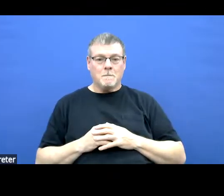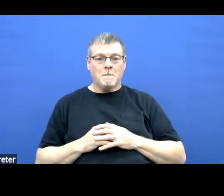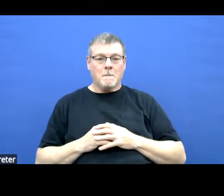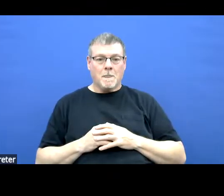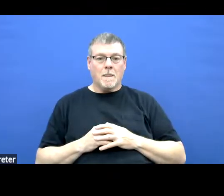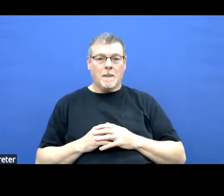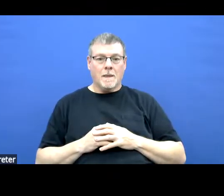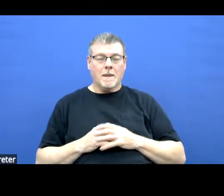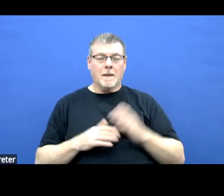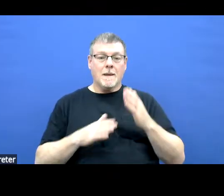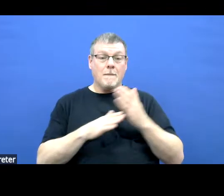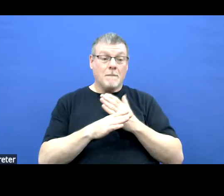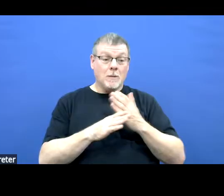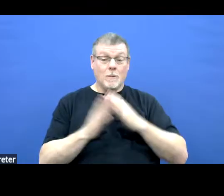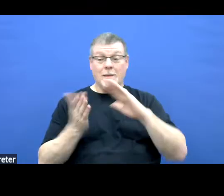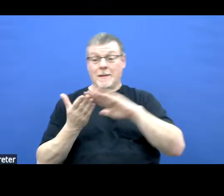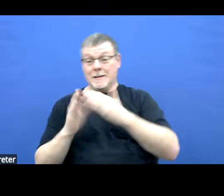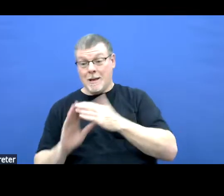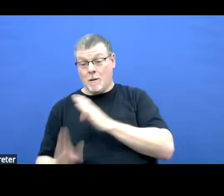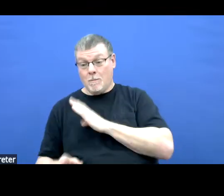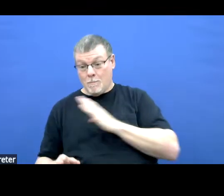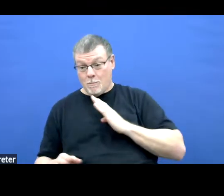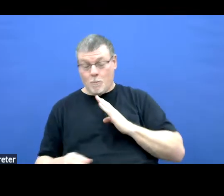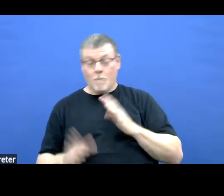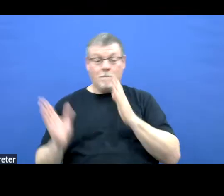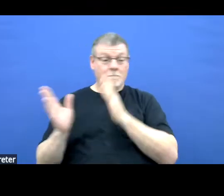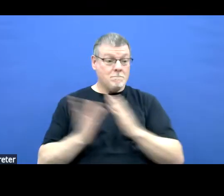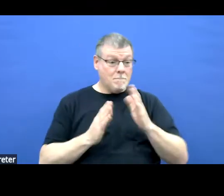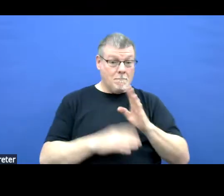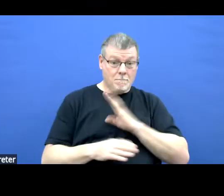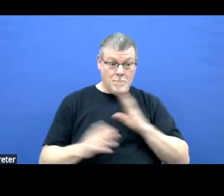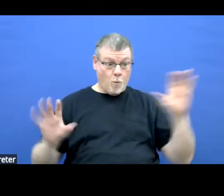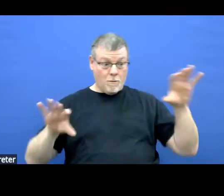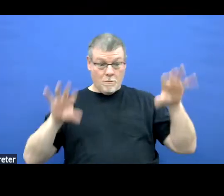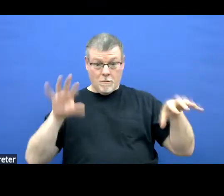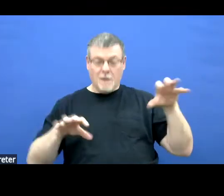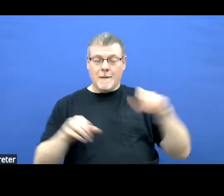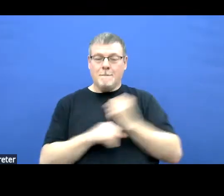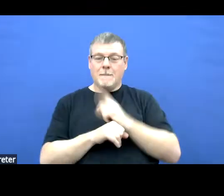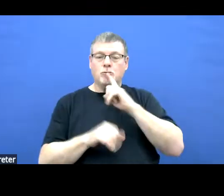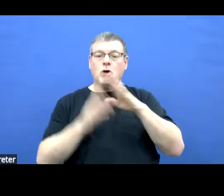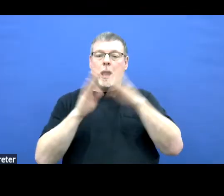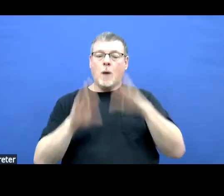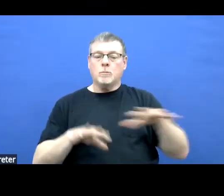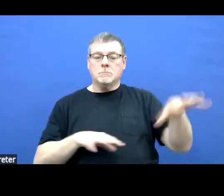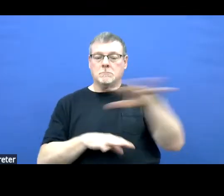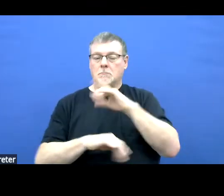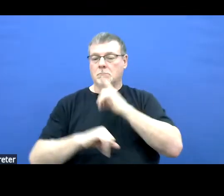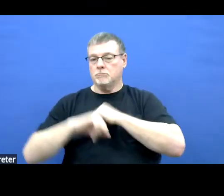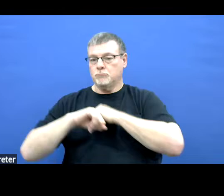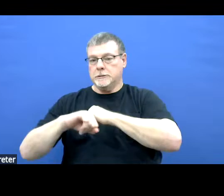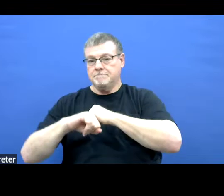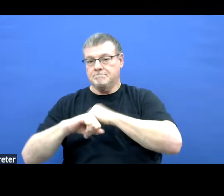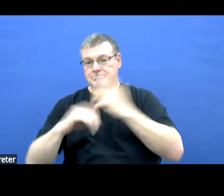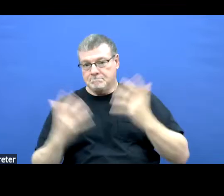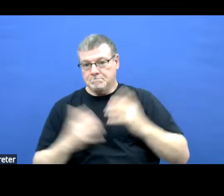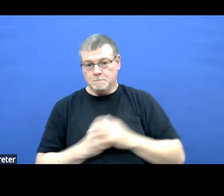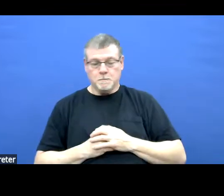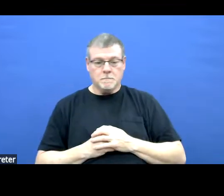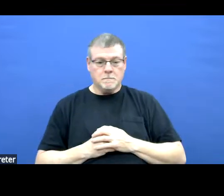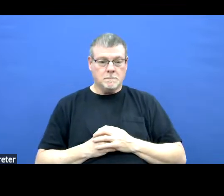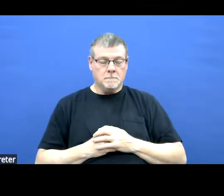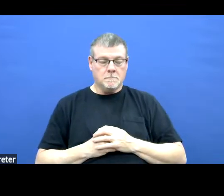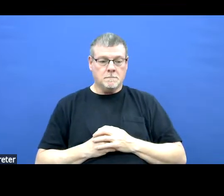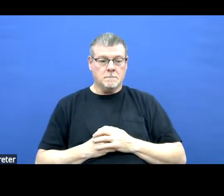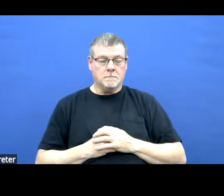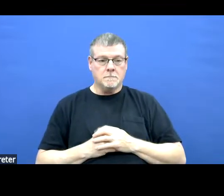between the town board and the planning board, we can make sure that the neighboring houses are protected from those potential